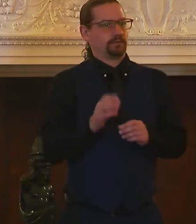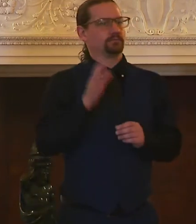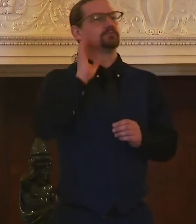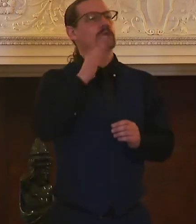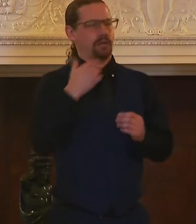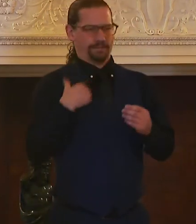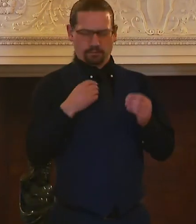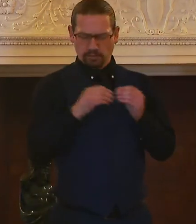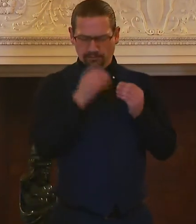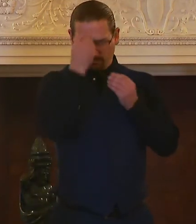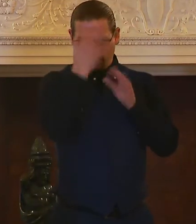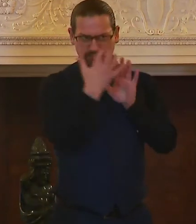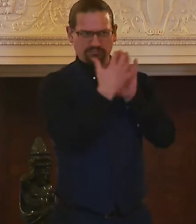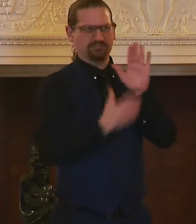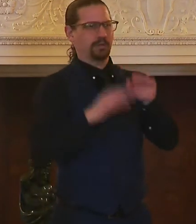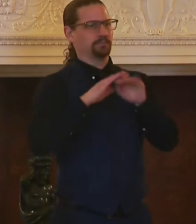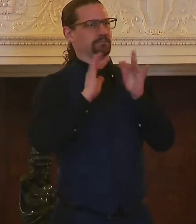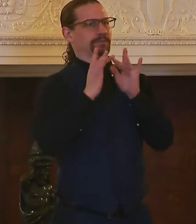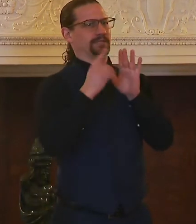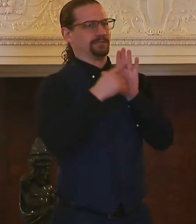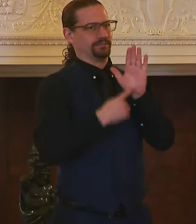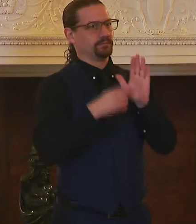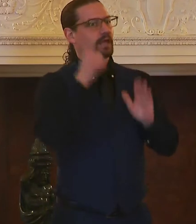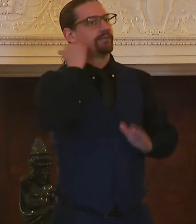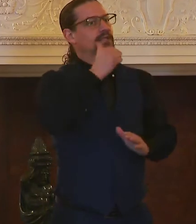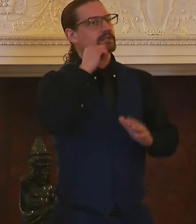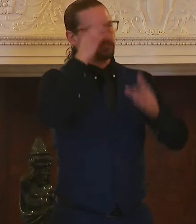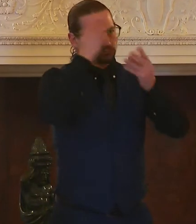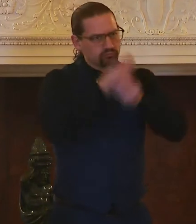community vaccination locations where you can go.